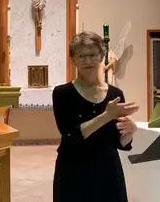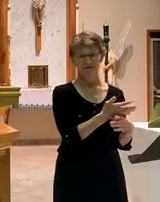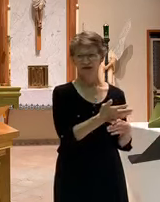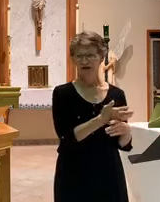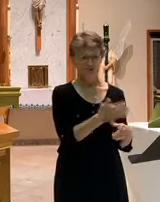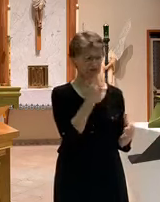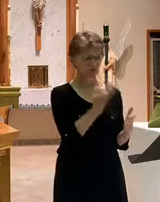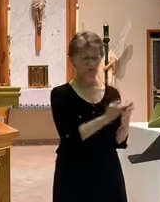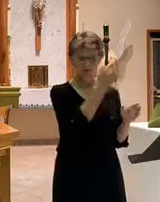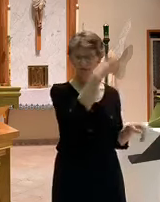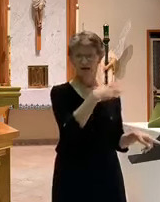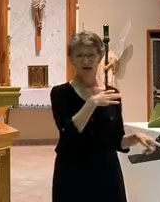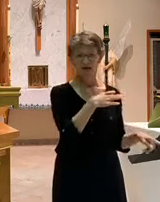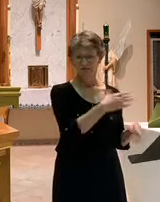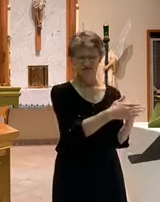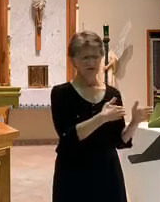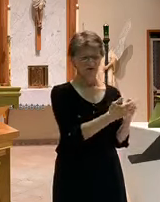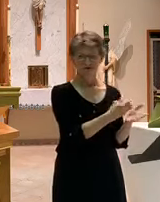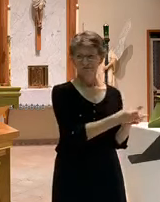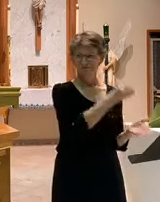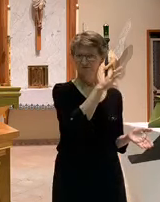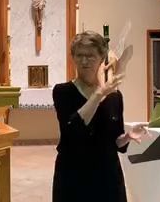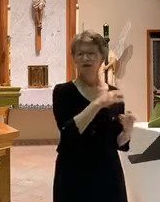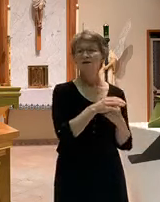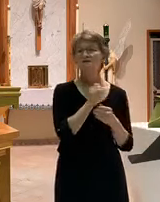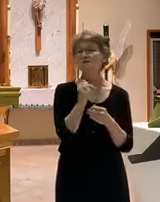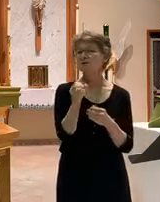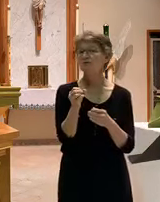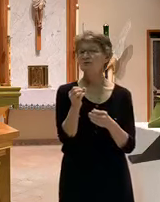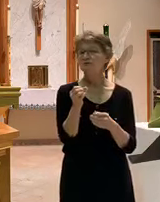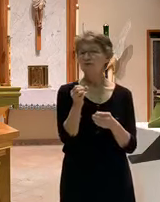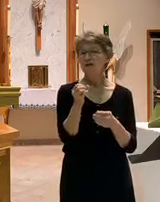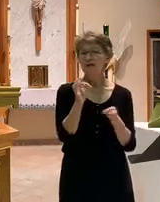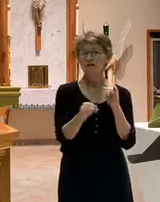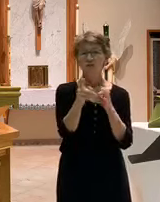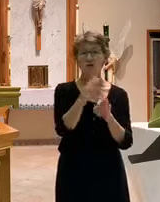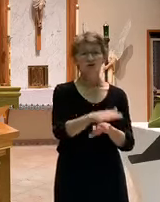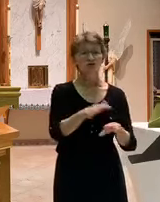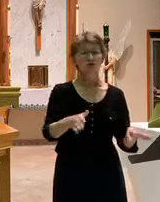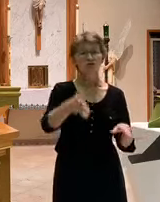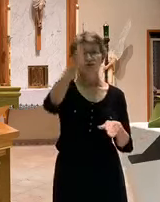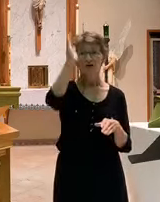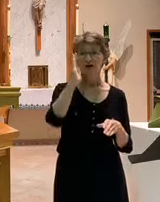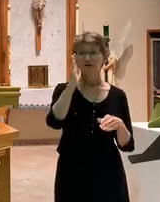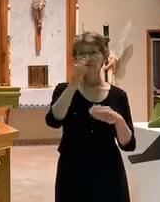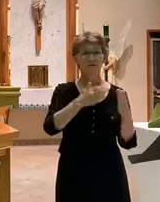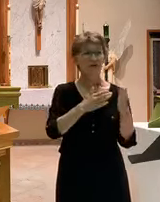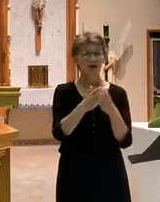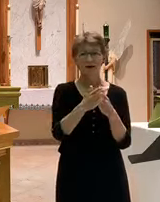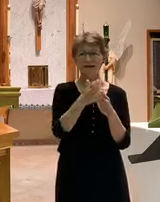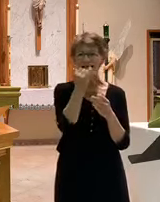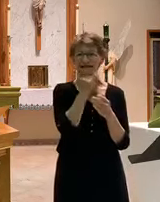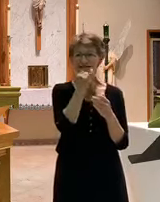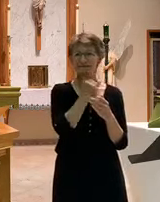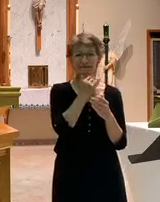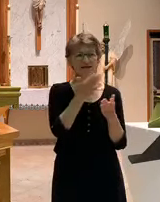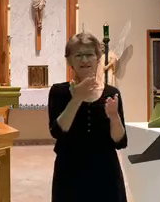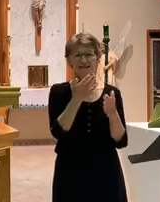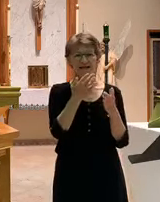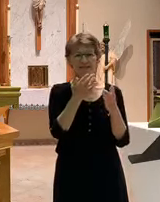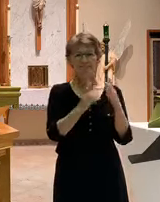And so we know that for us who are faithful, who believe in God and who are children of God, whatever evils we encounter in this